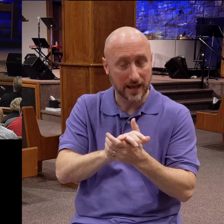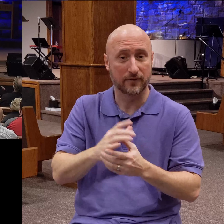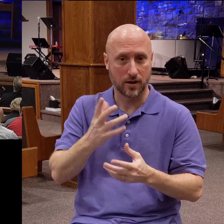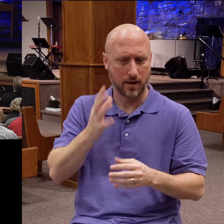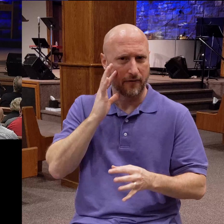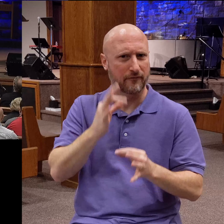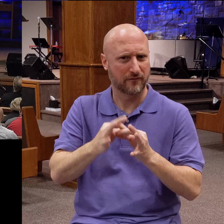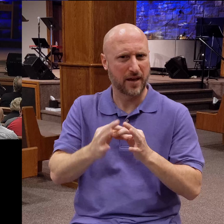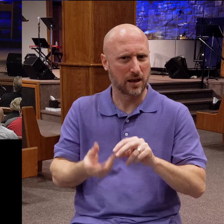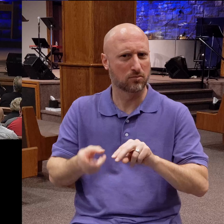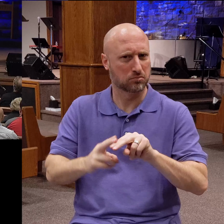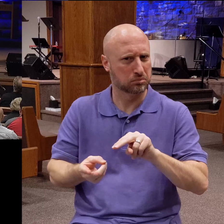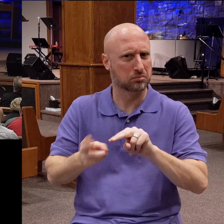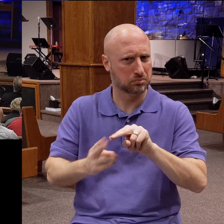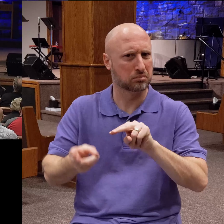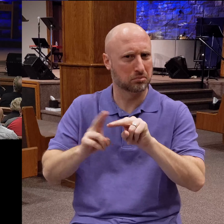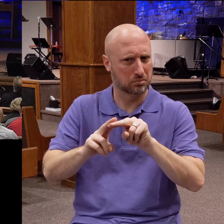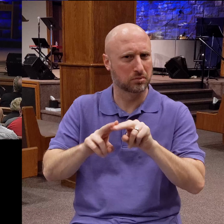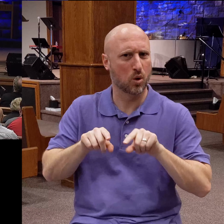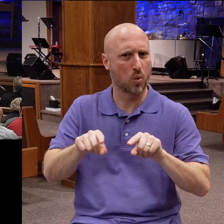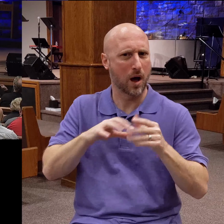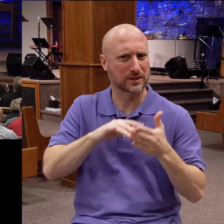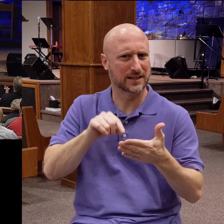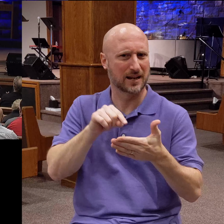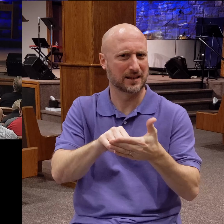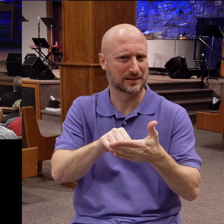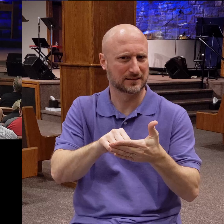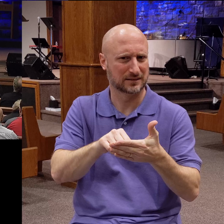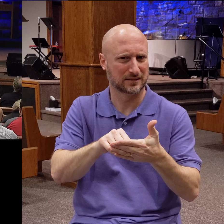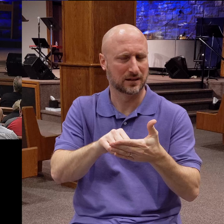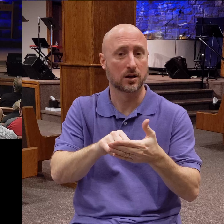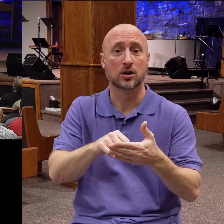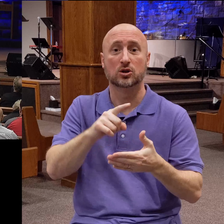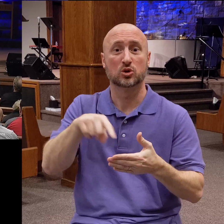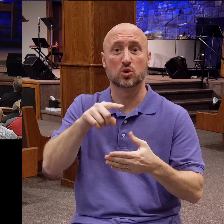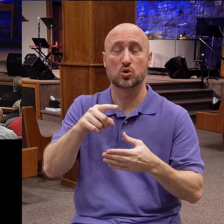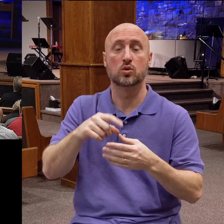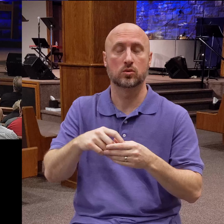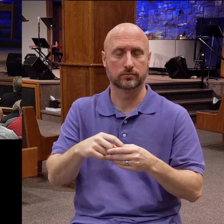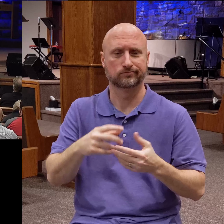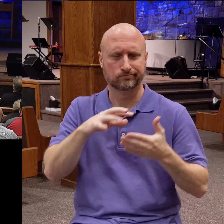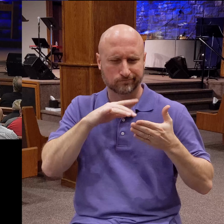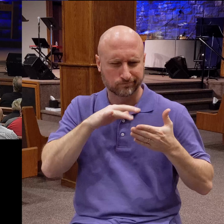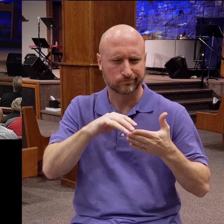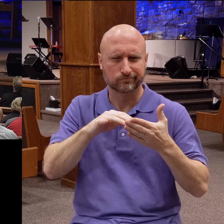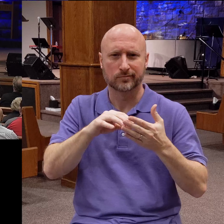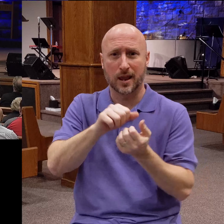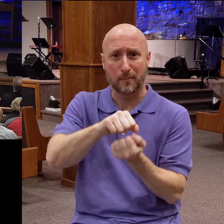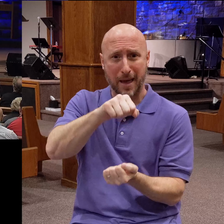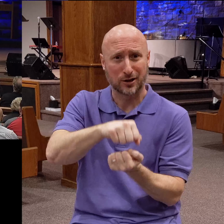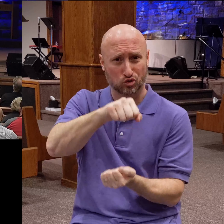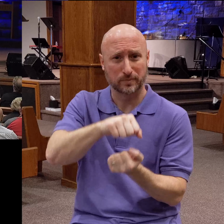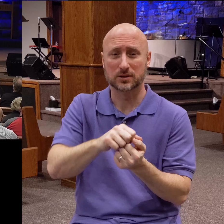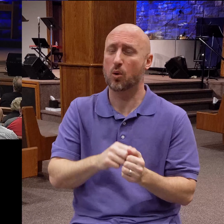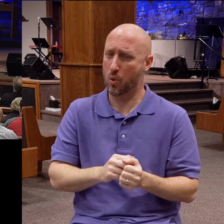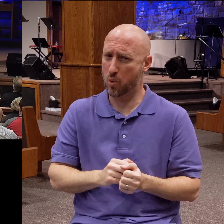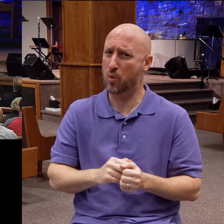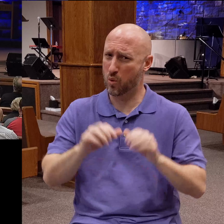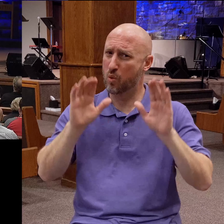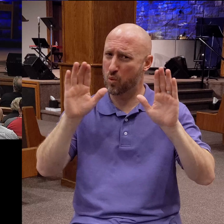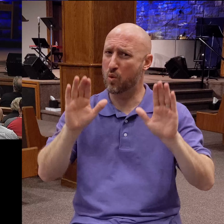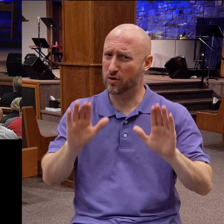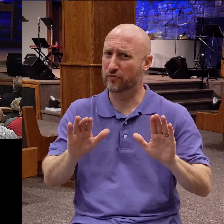gone through it. So even, you know, you go to the manuscripts and all that, they're evenly divided. It's wonderful. It's